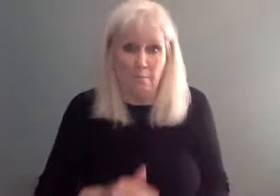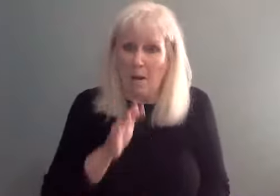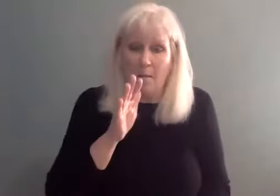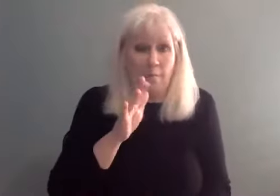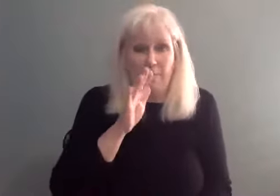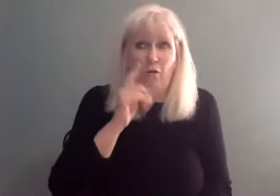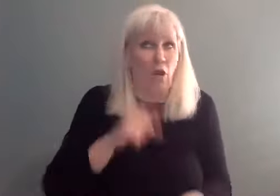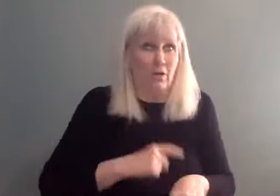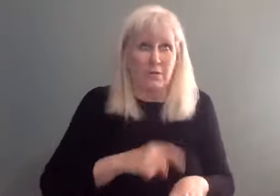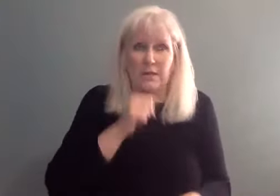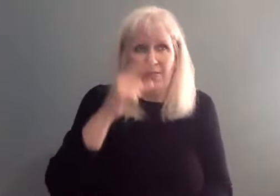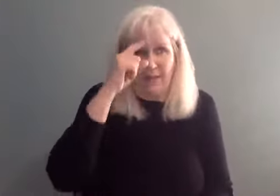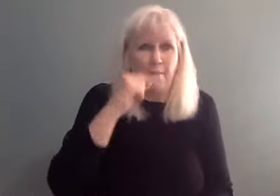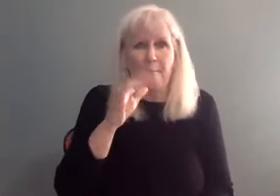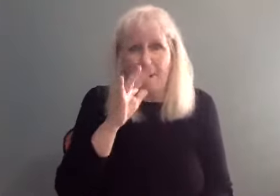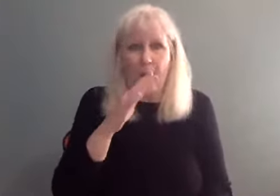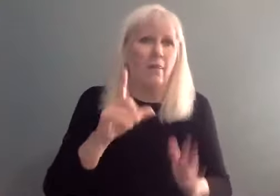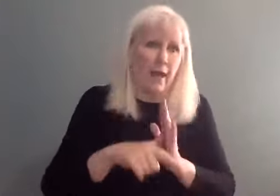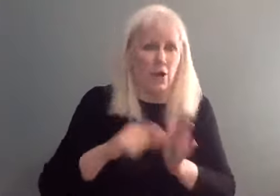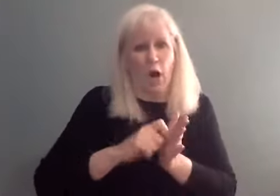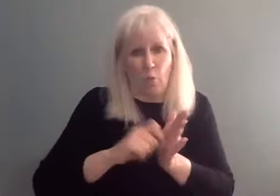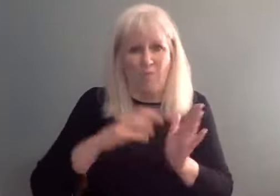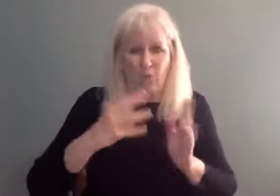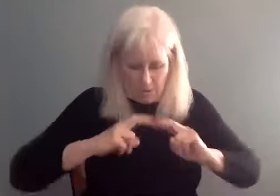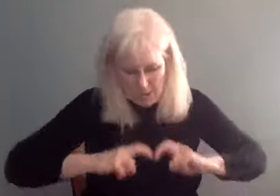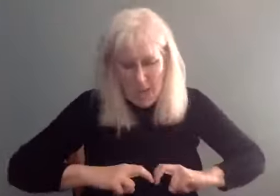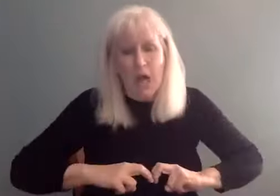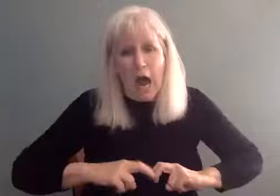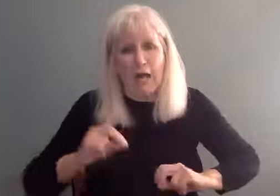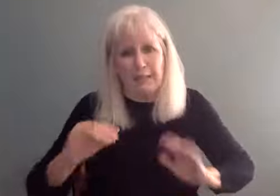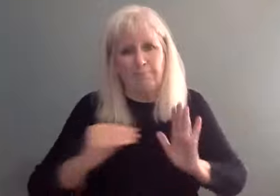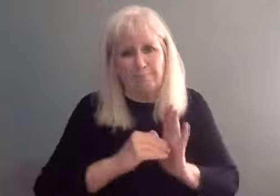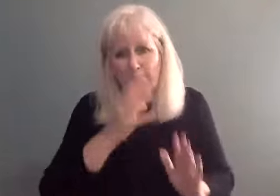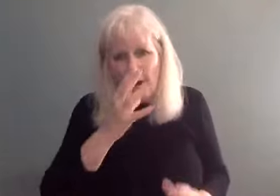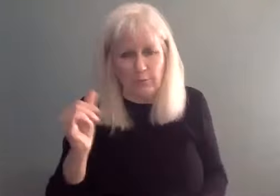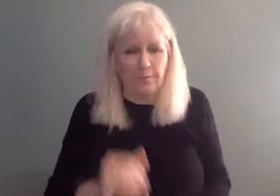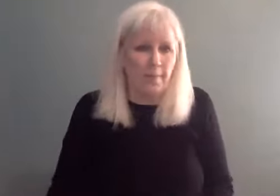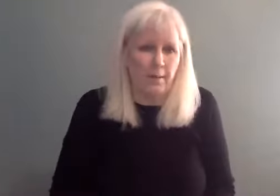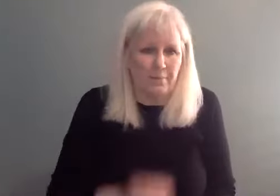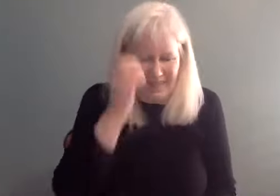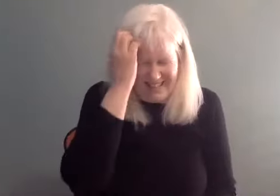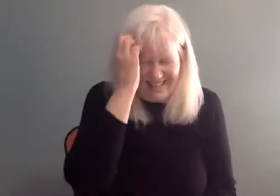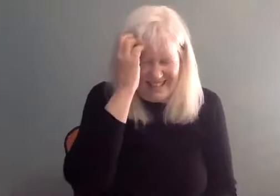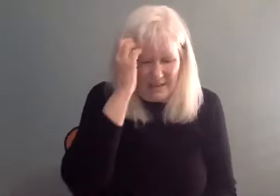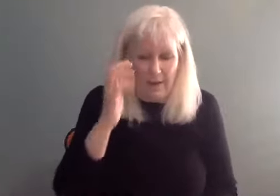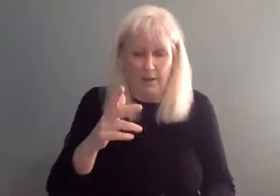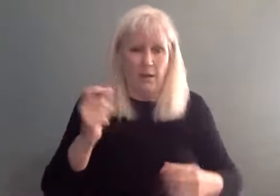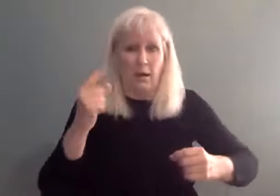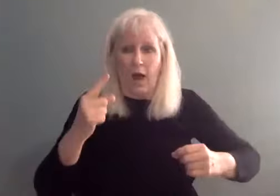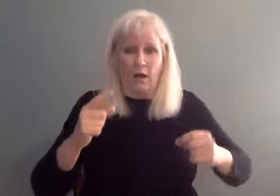until I started to get into it. But yeah, it is to get rid of them promptly and without regret. Fact